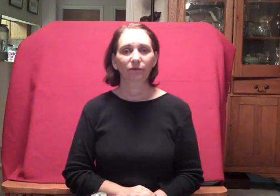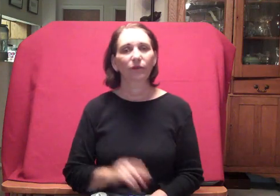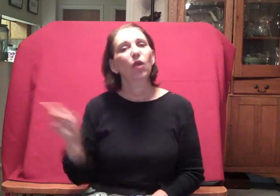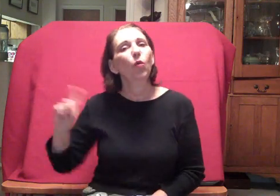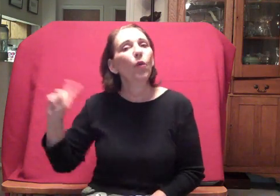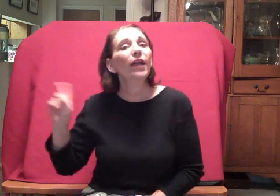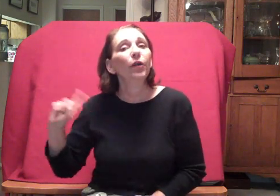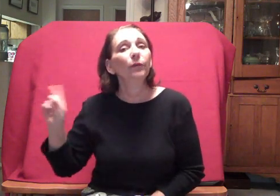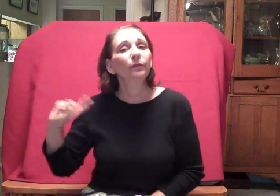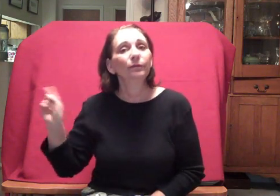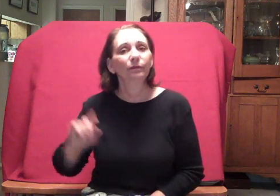Where?